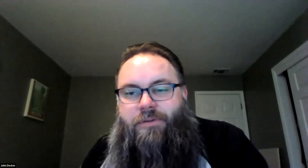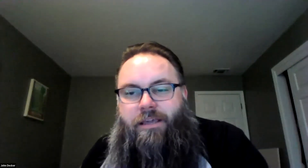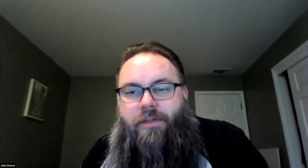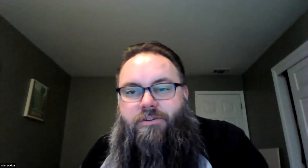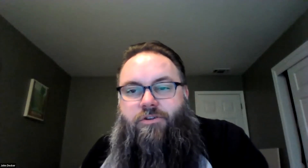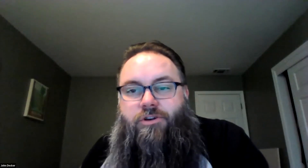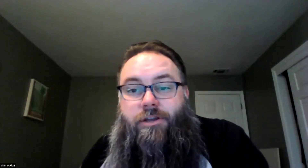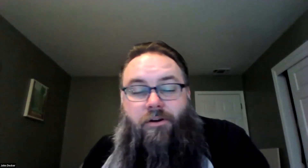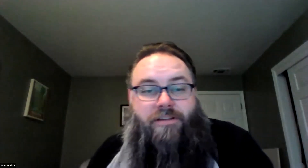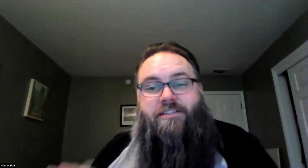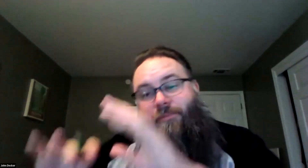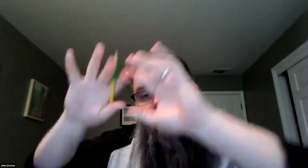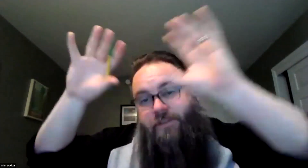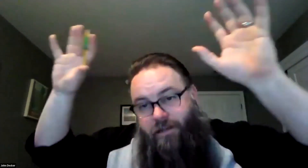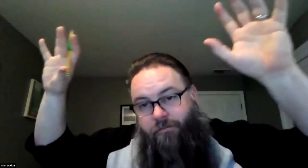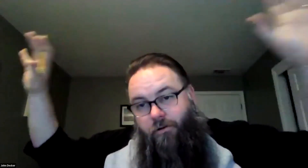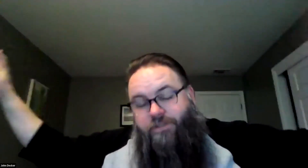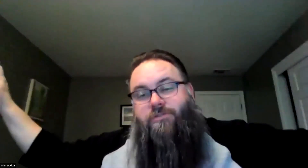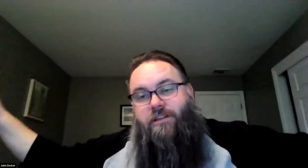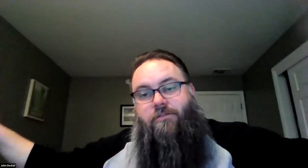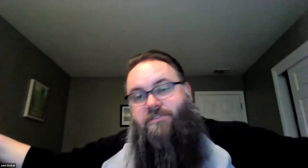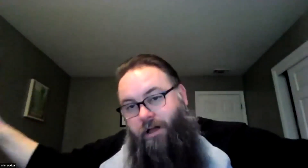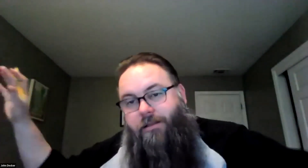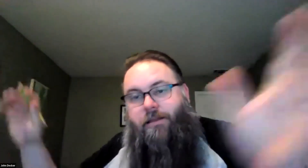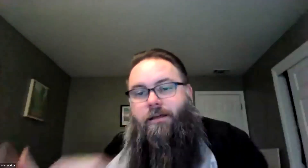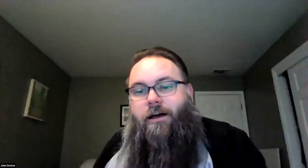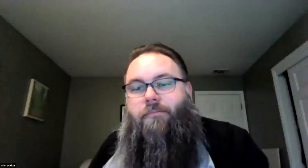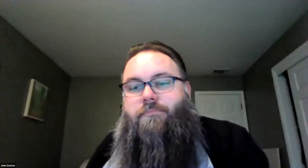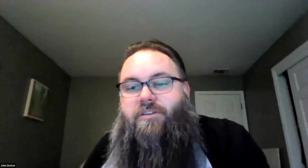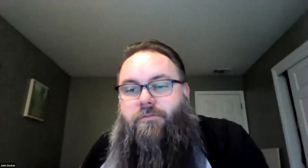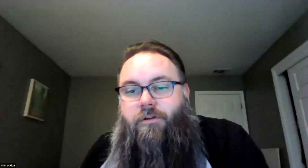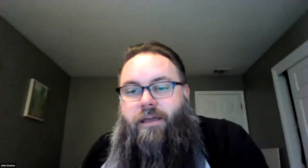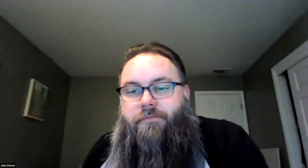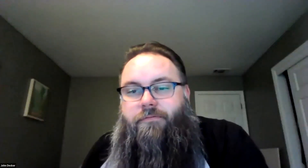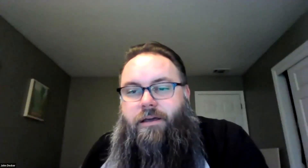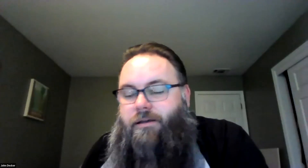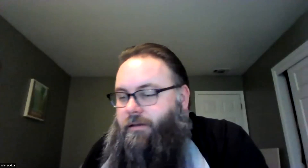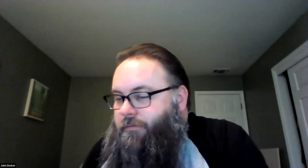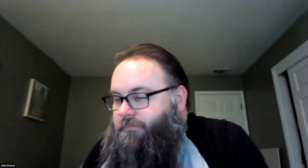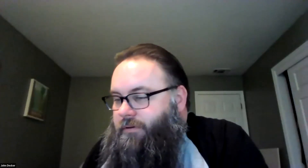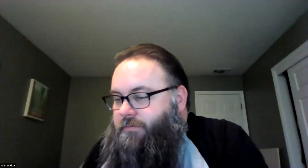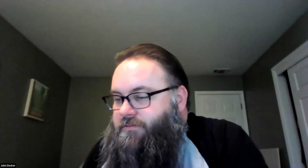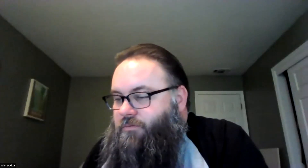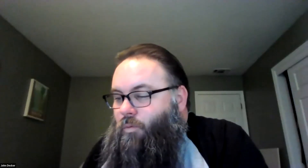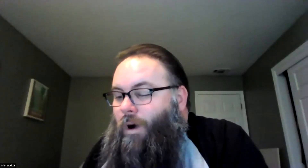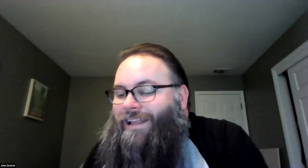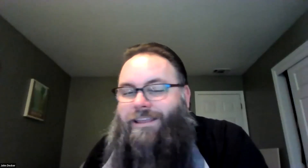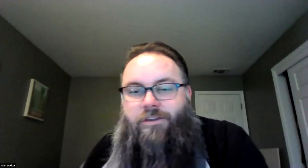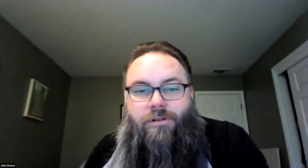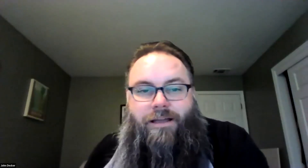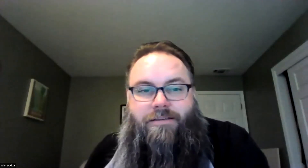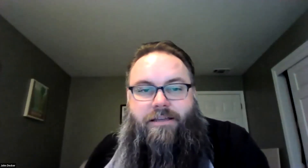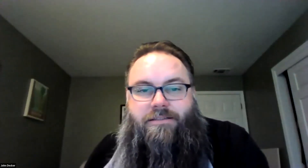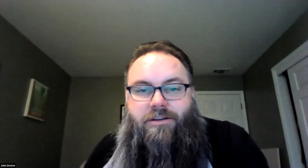in SDP, and then also good across the demographics of our regional center as well. We have it's